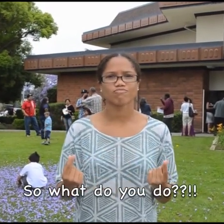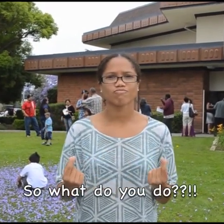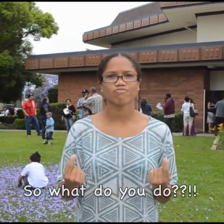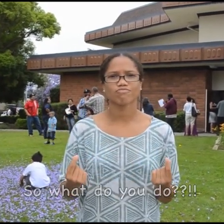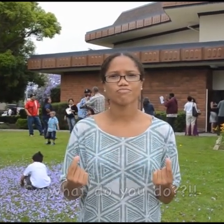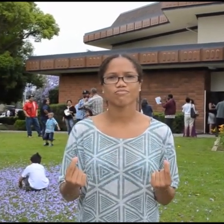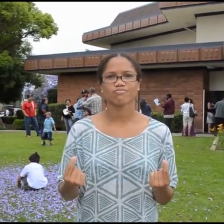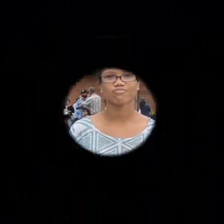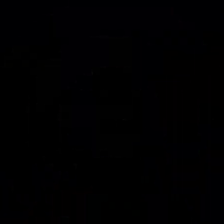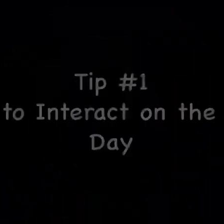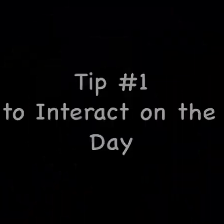what do?